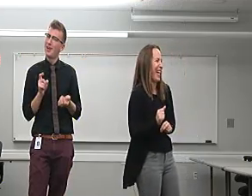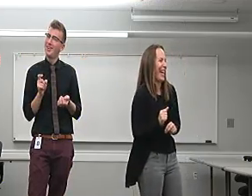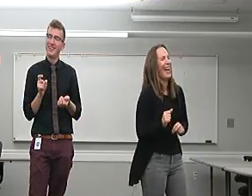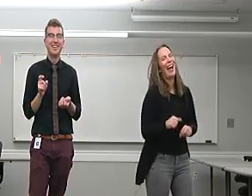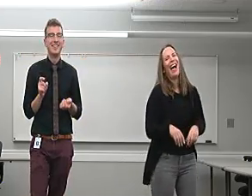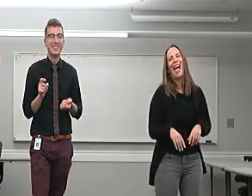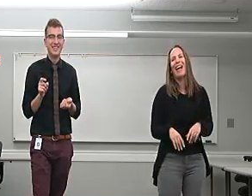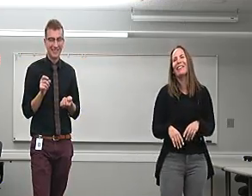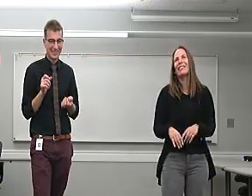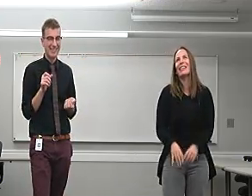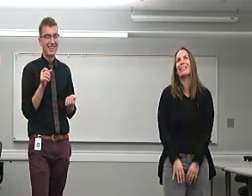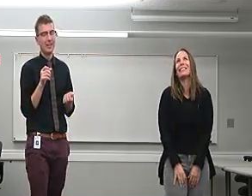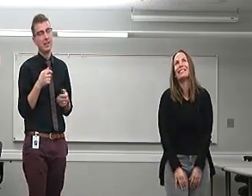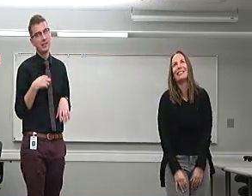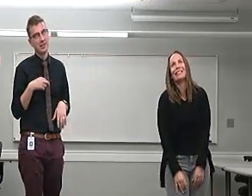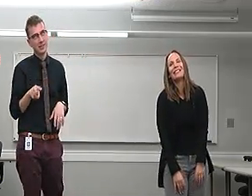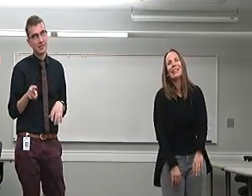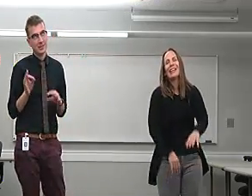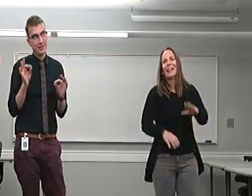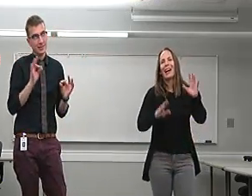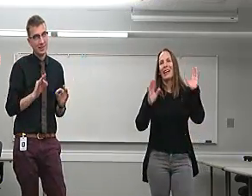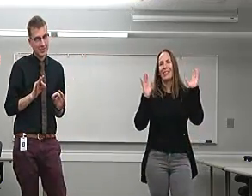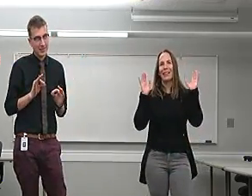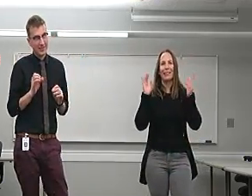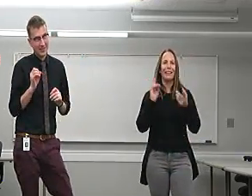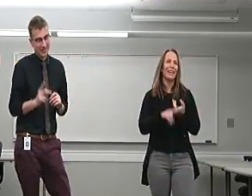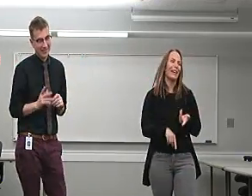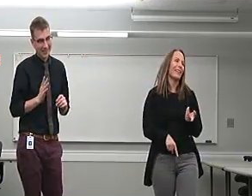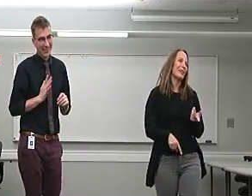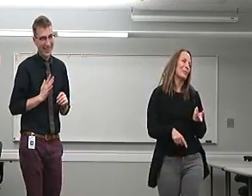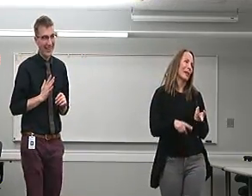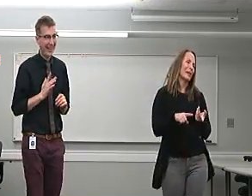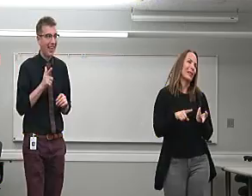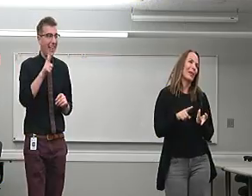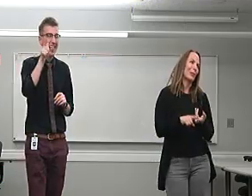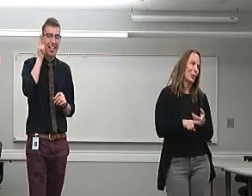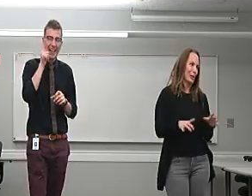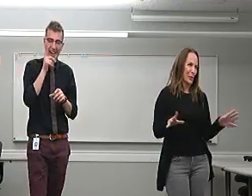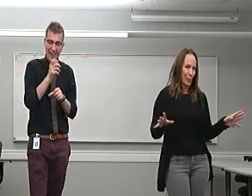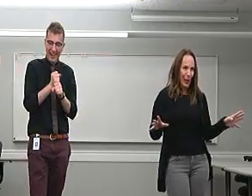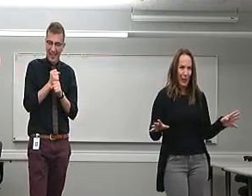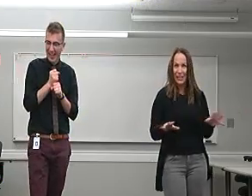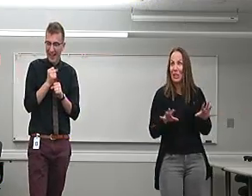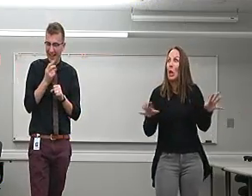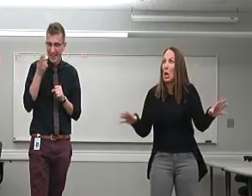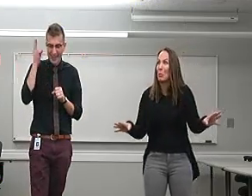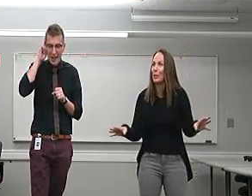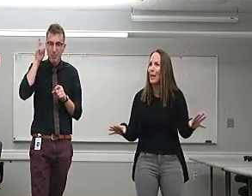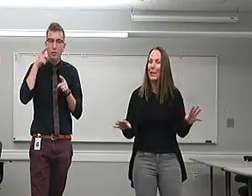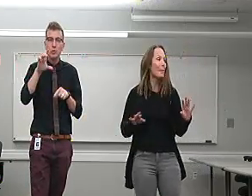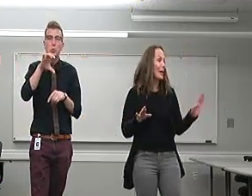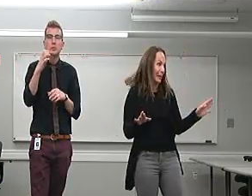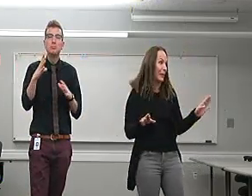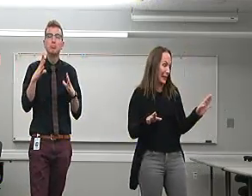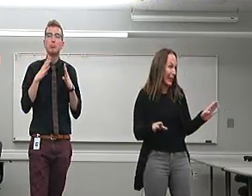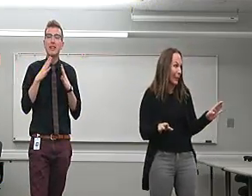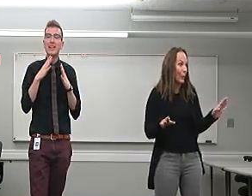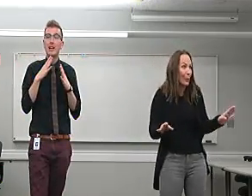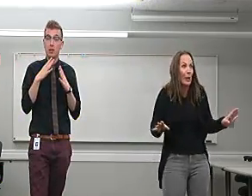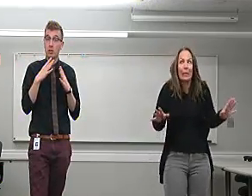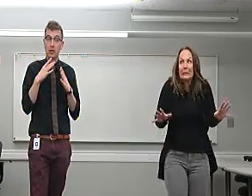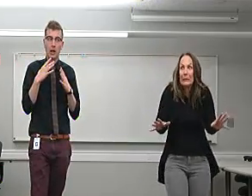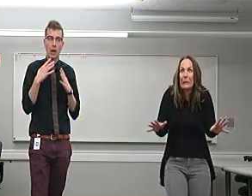And we're like, oh, I think Leah got the implant over Christmas break because it's a long, I'm not even kidding. We were like,